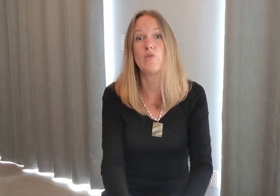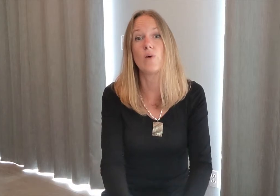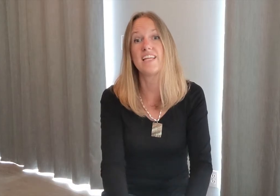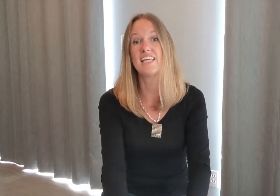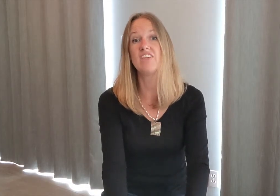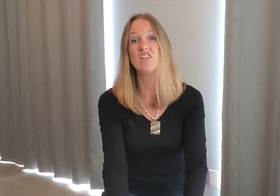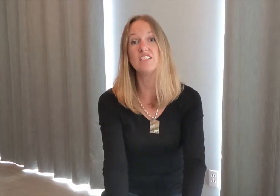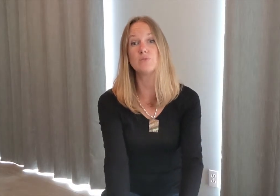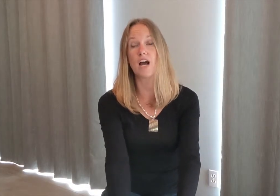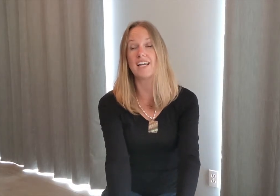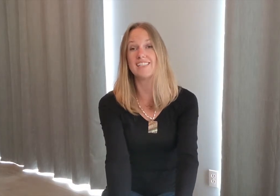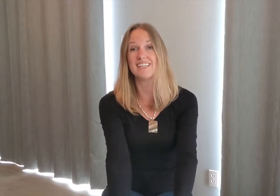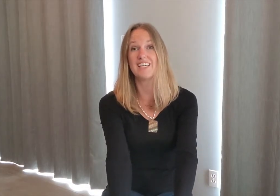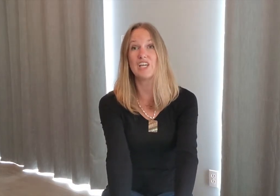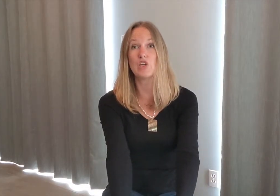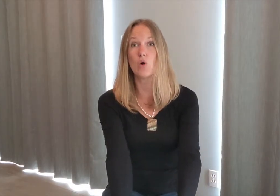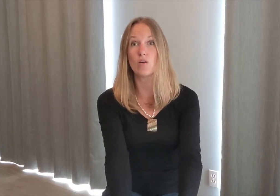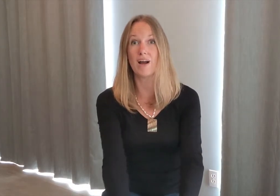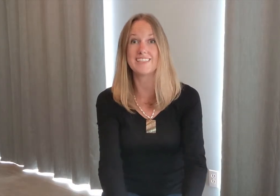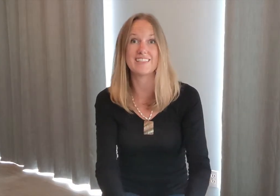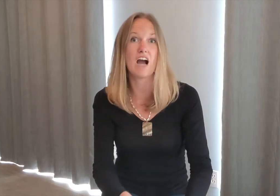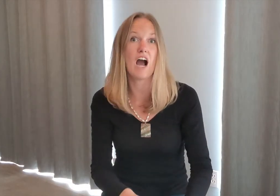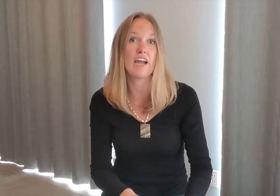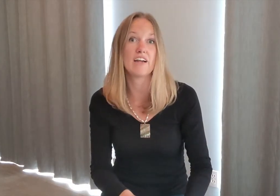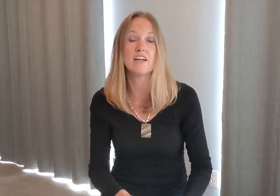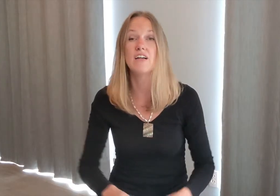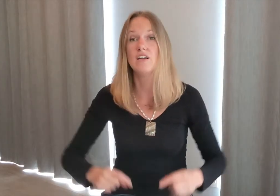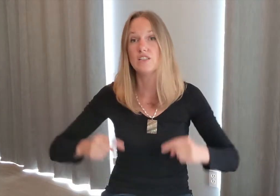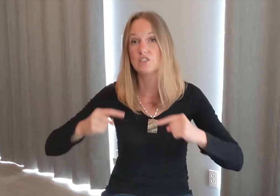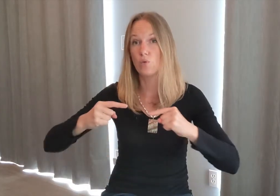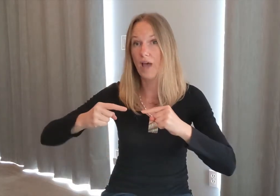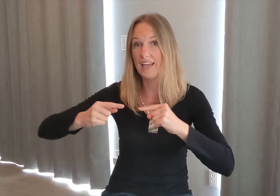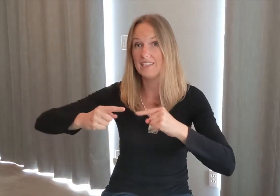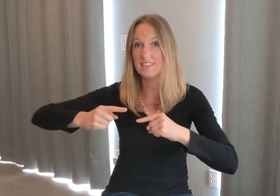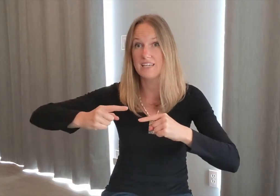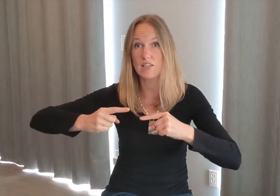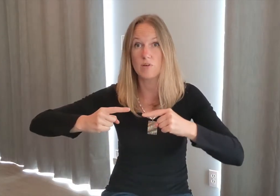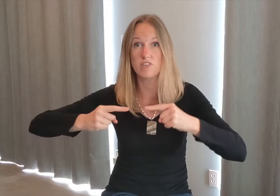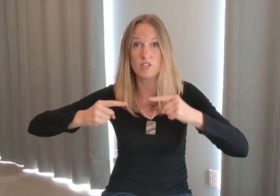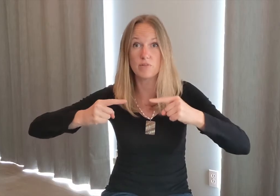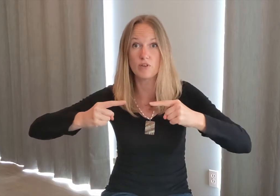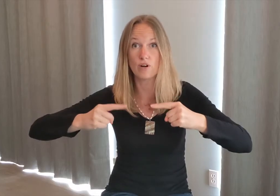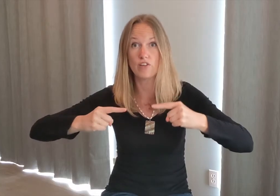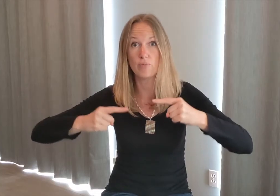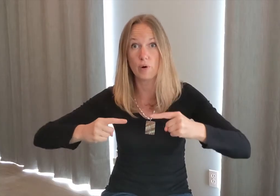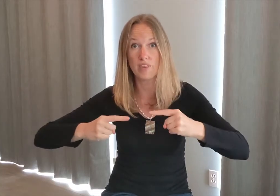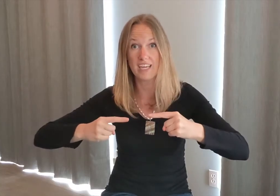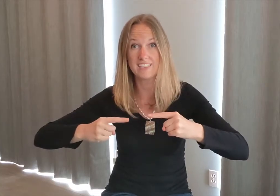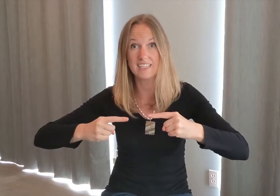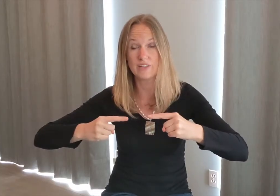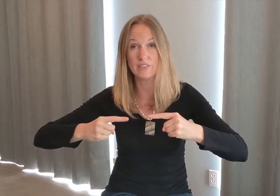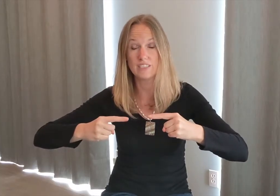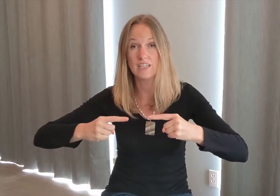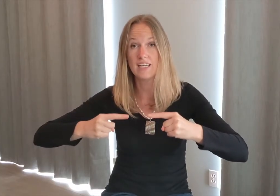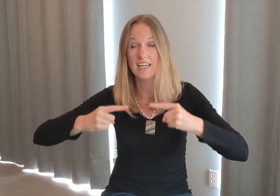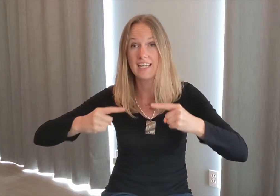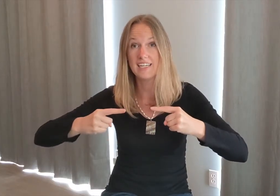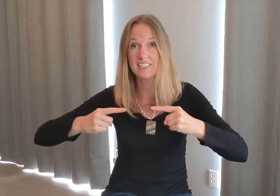when evil is rising, you're rising higher. So when is a sign that we've learned before. You have both hands out, index